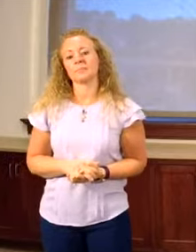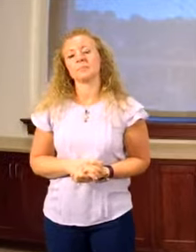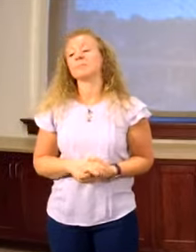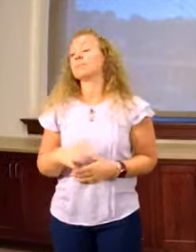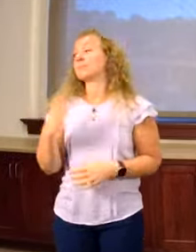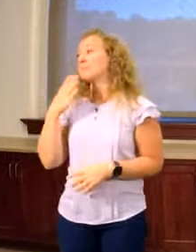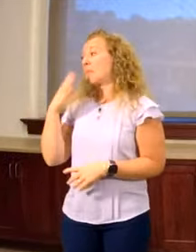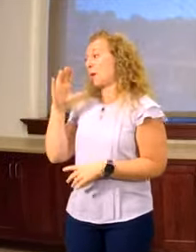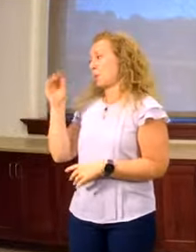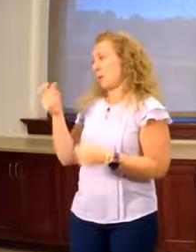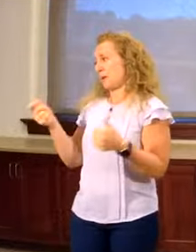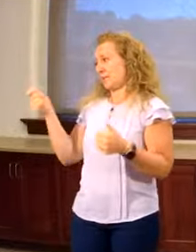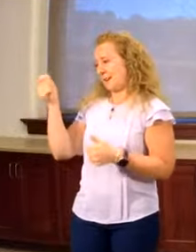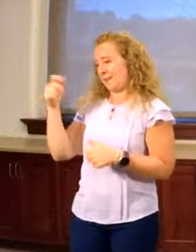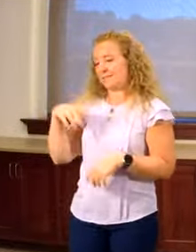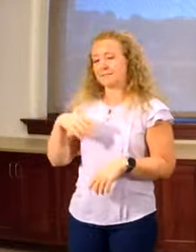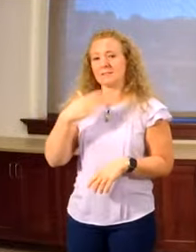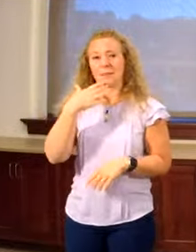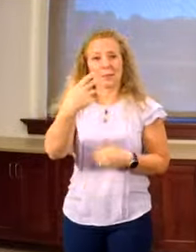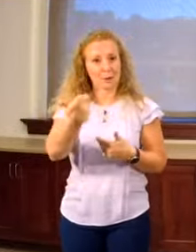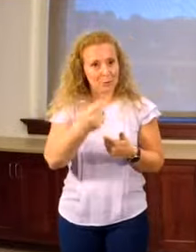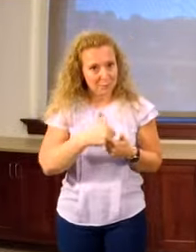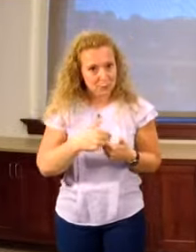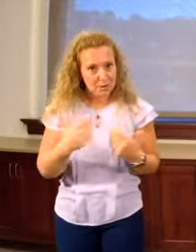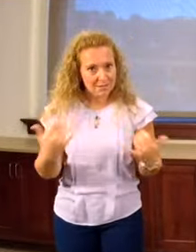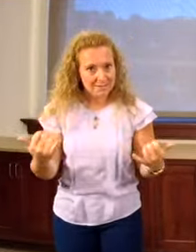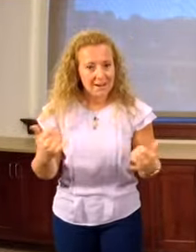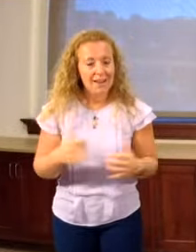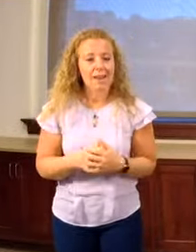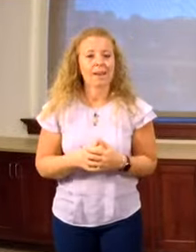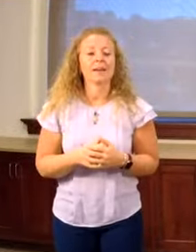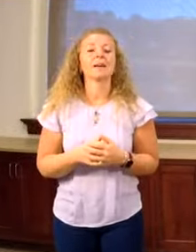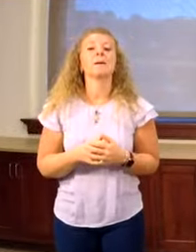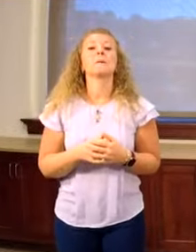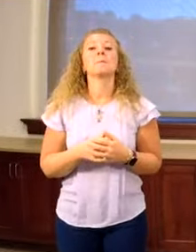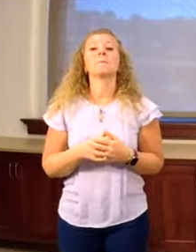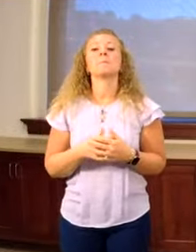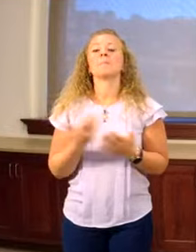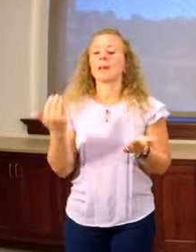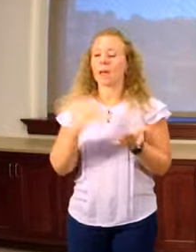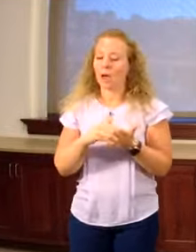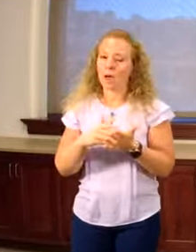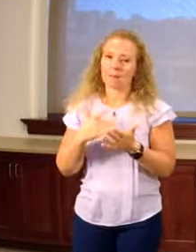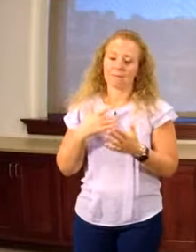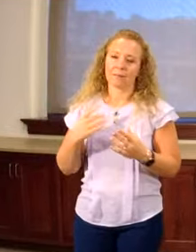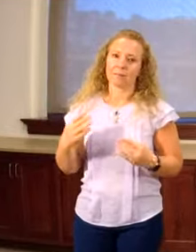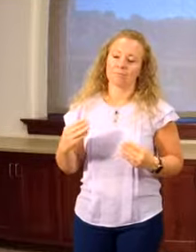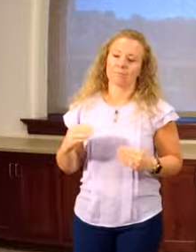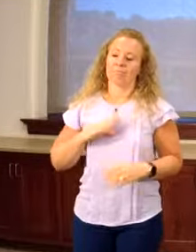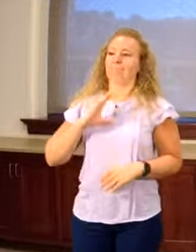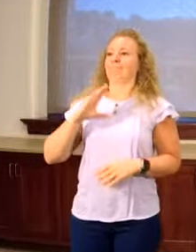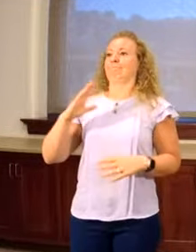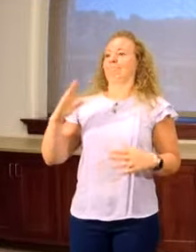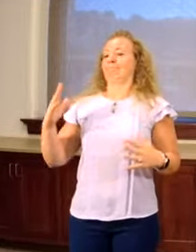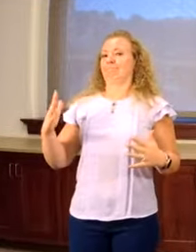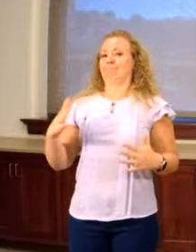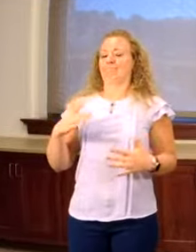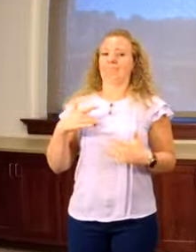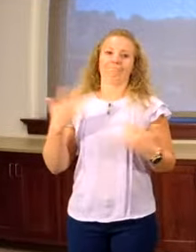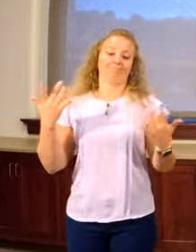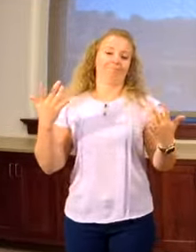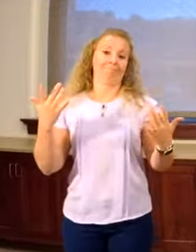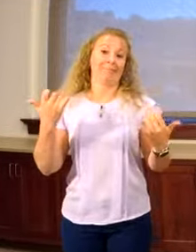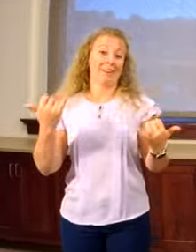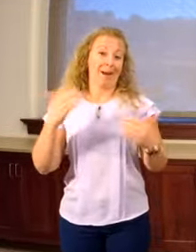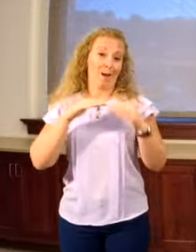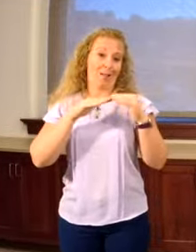Thank you, County Executive, and thank you for joining us again today. I start again with encouraging news. We're now averaging fewer